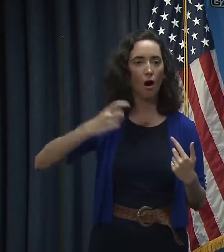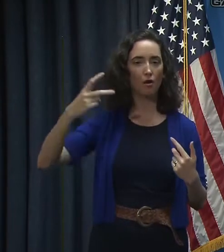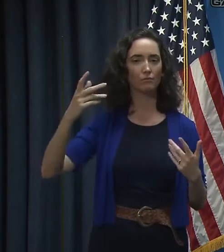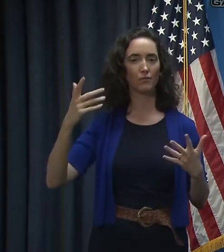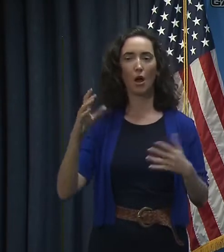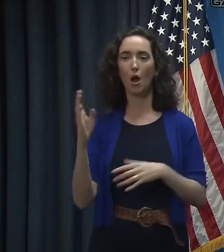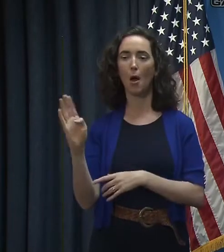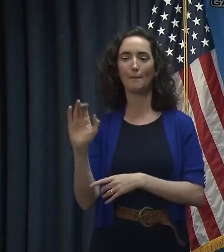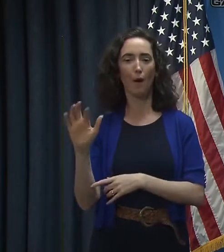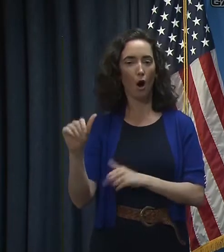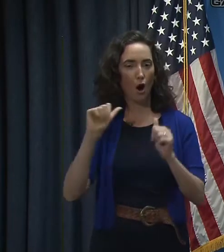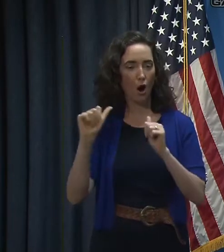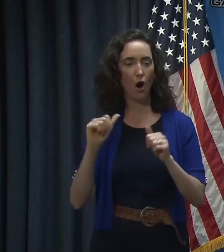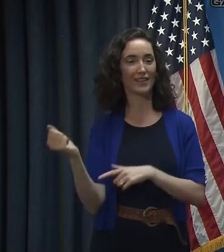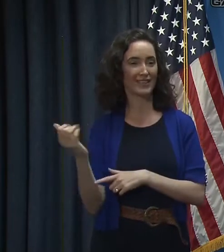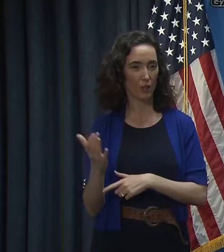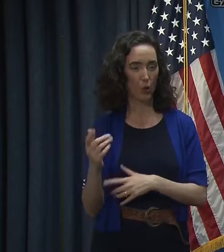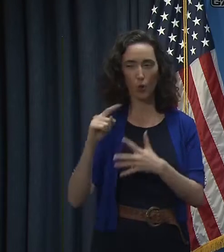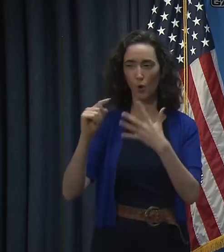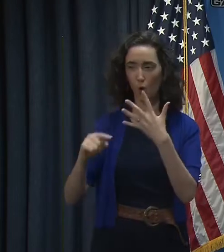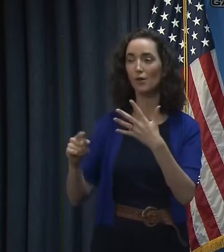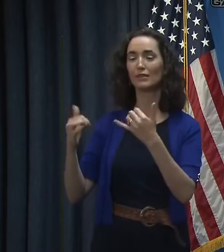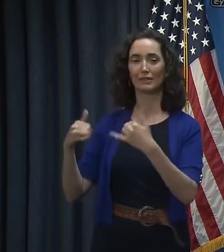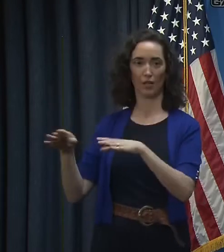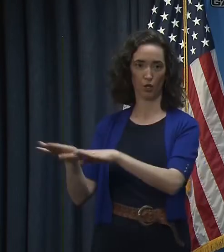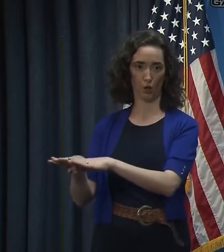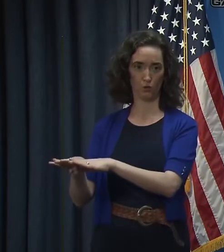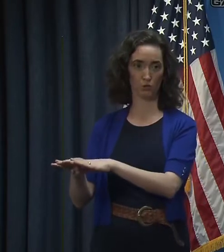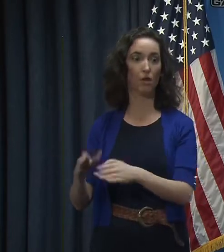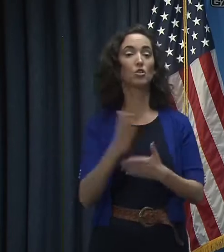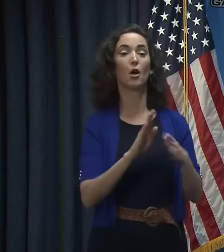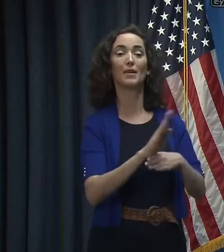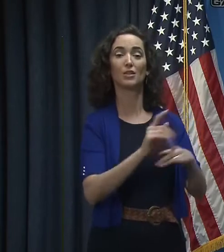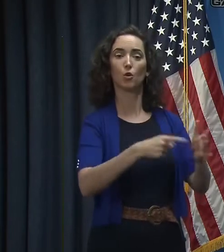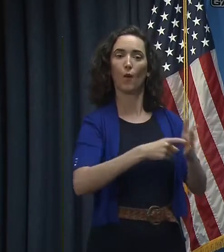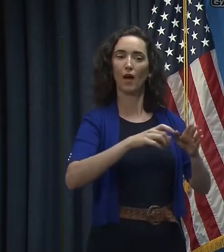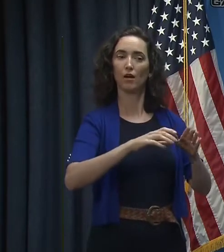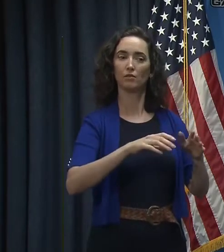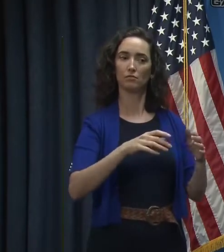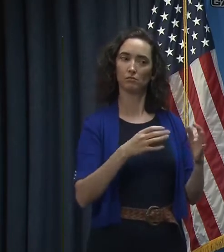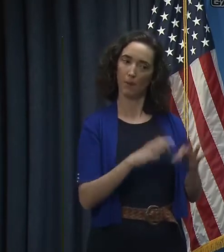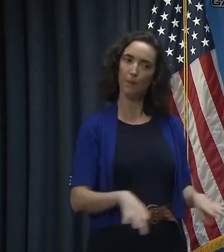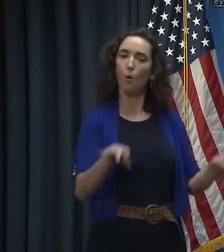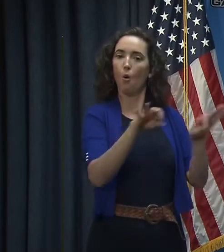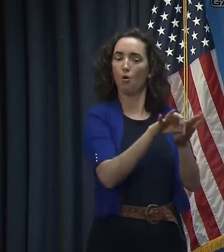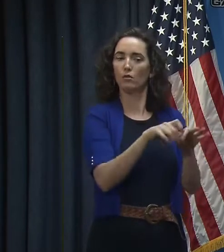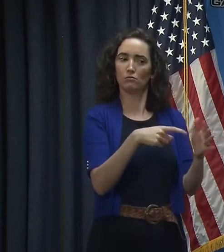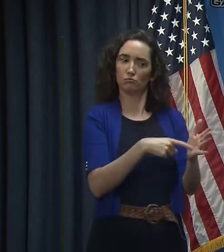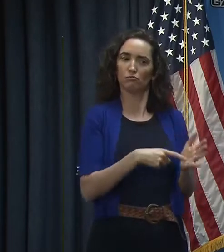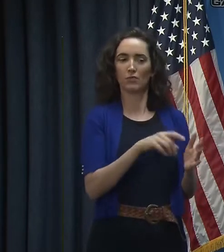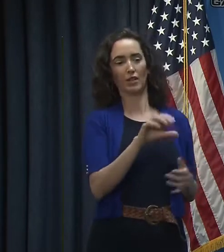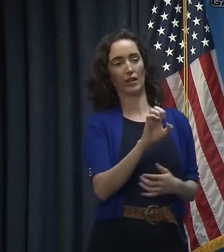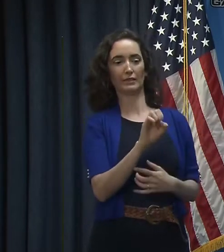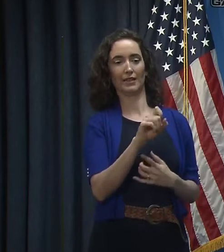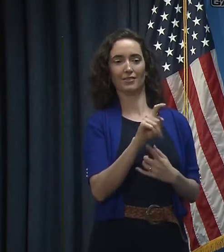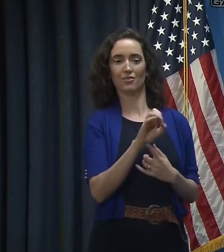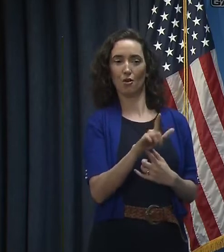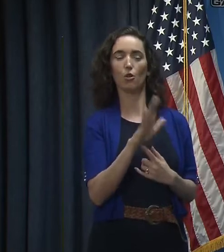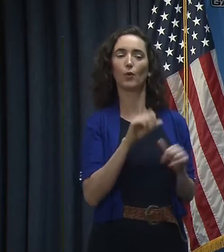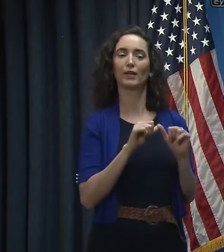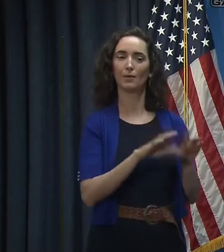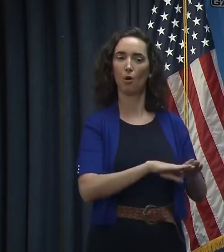others. Businesses that are deemed essential will still be open, and we continue to follow the CISA guidelines as we